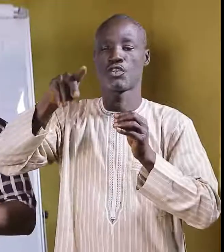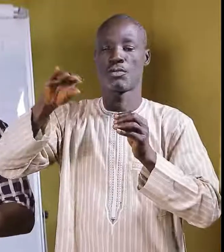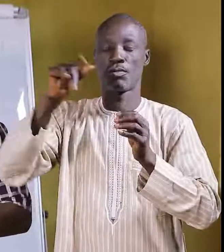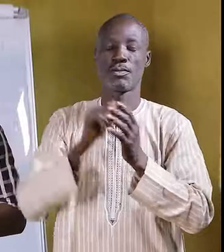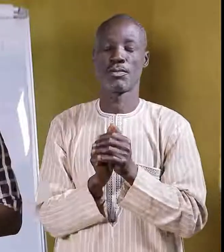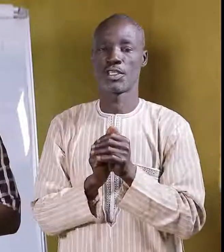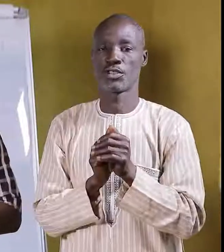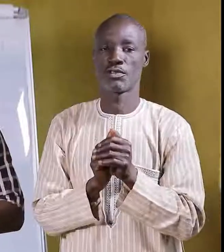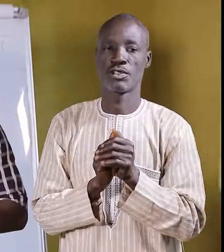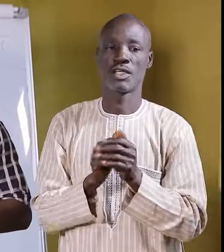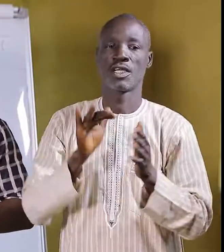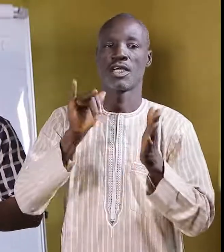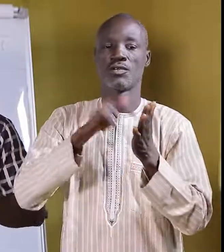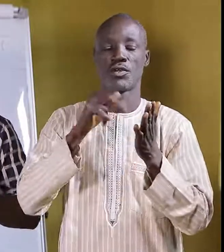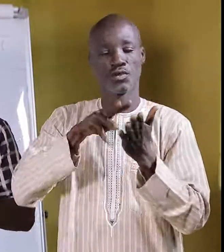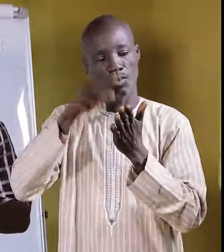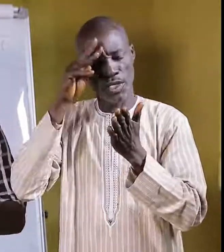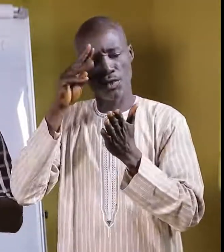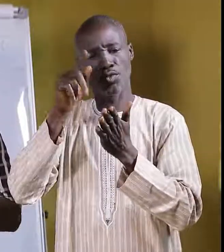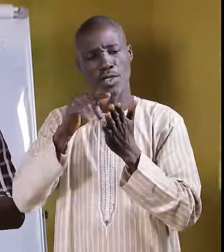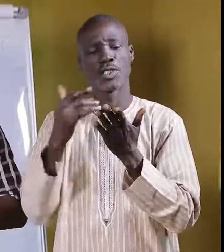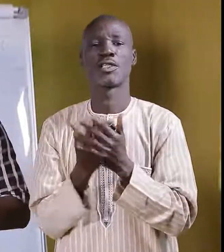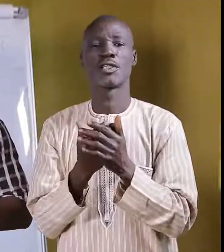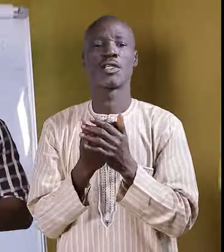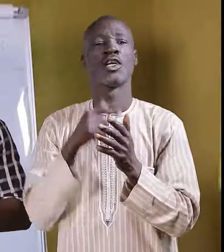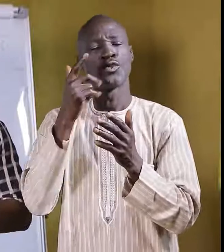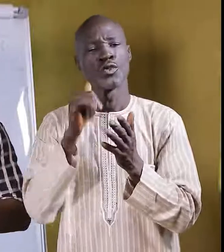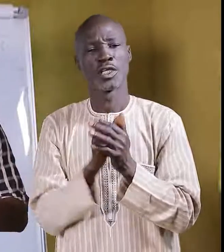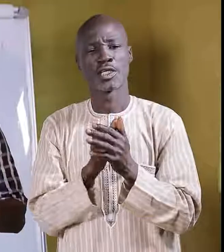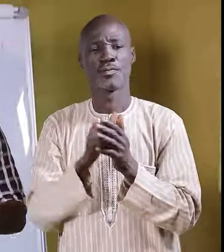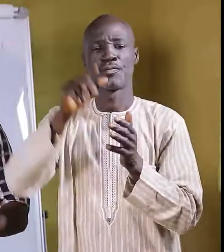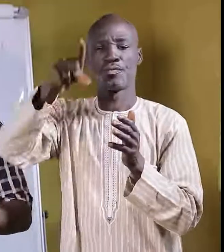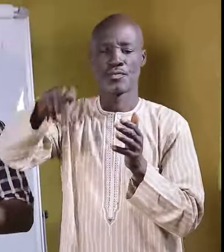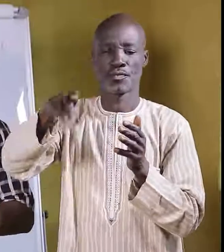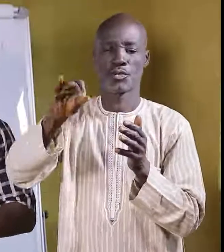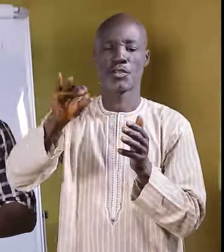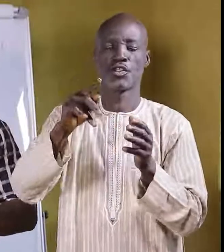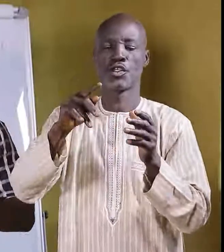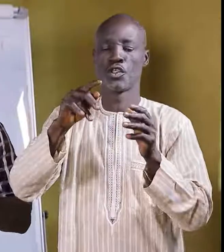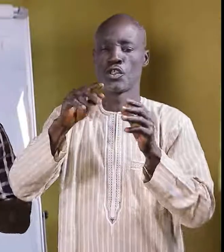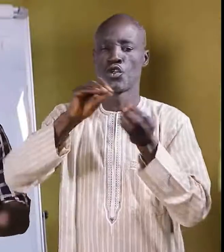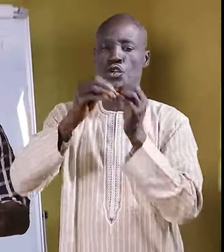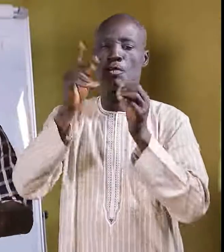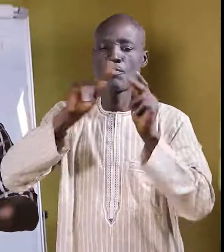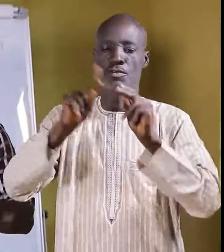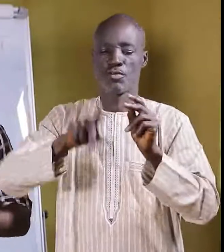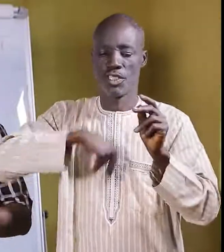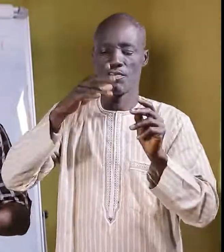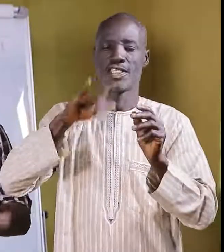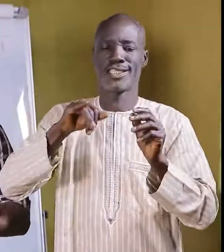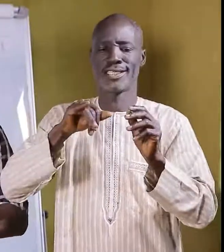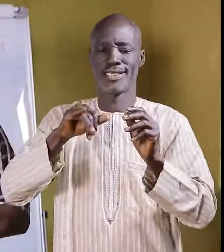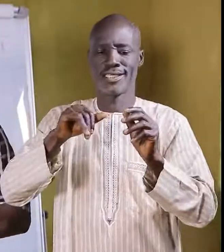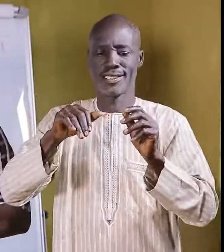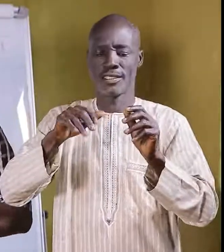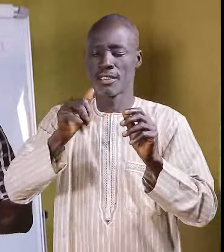Theories of population. We define population as the total number of people living in a particular geographical